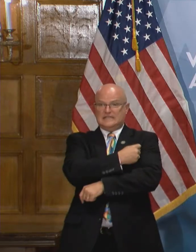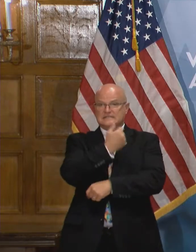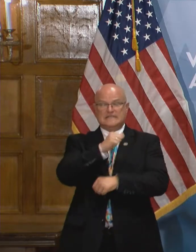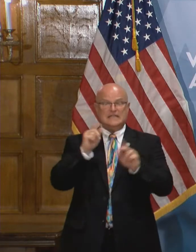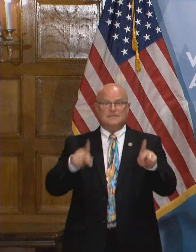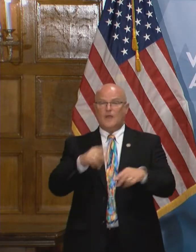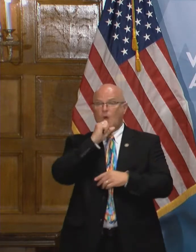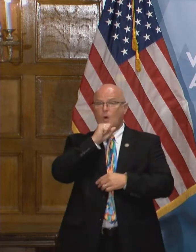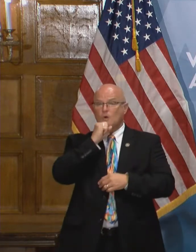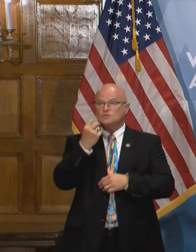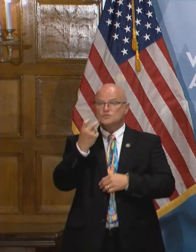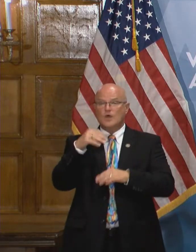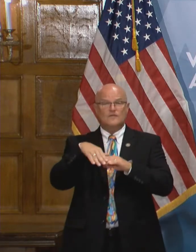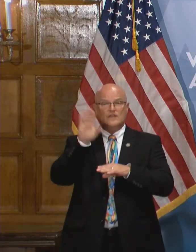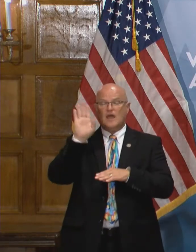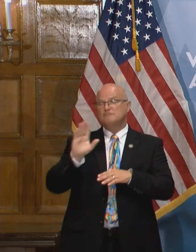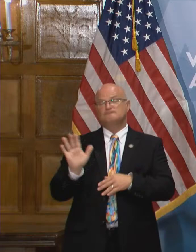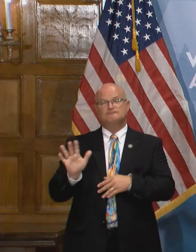those 12 and above.